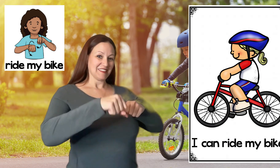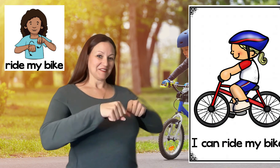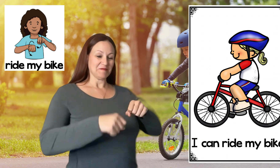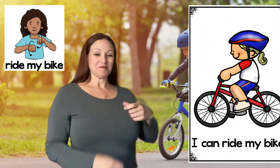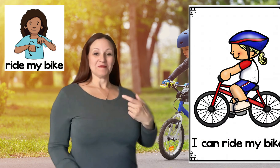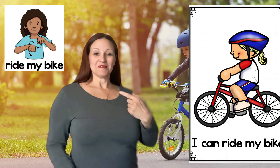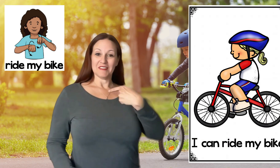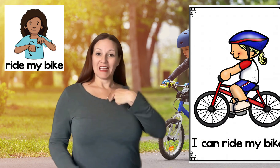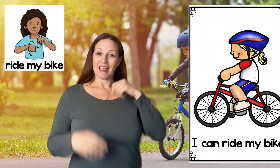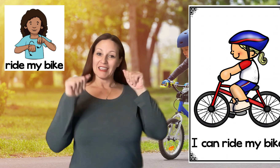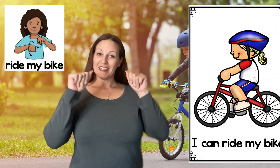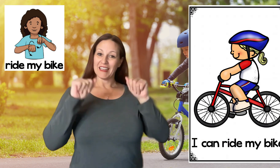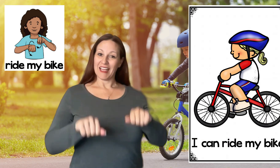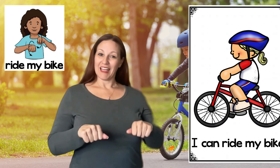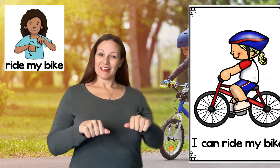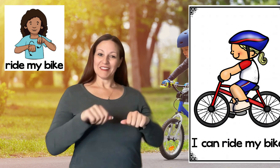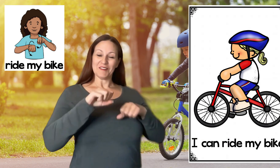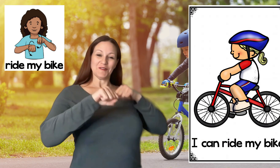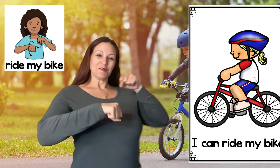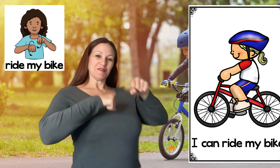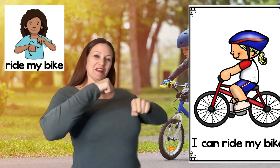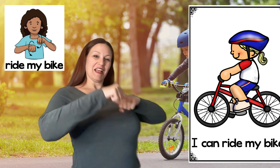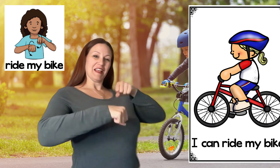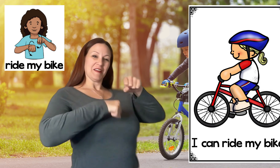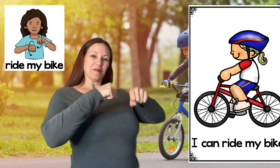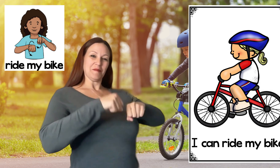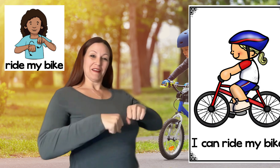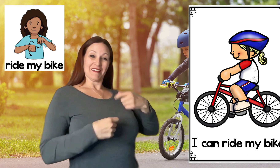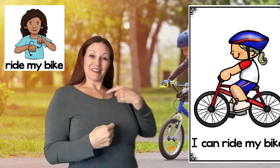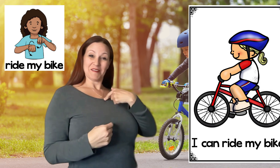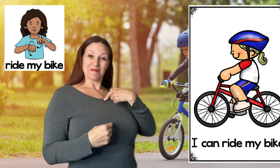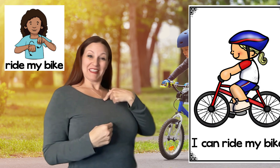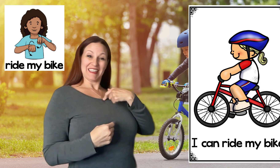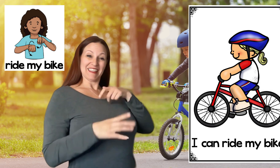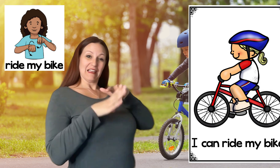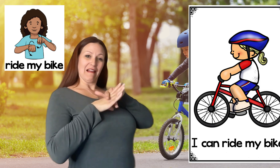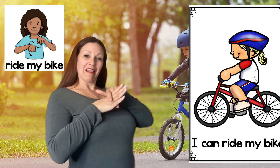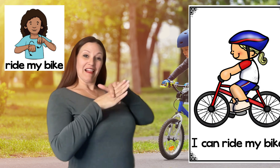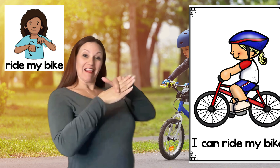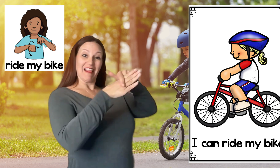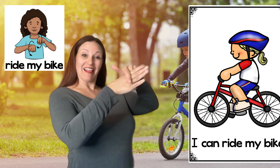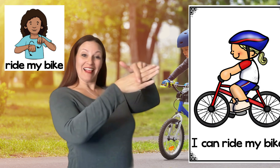Ride my bike. I can ride my bike. I can ride my bike.